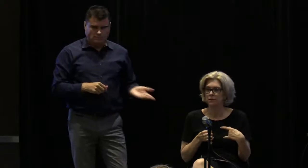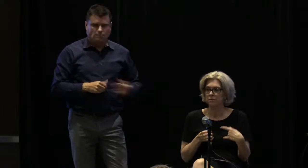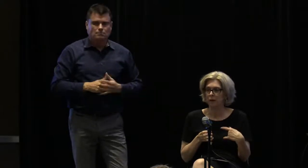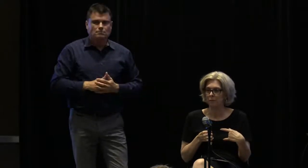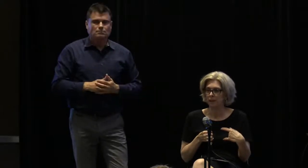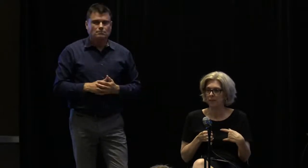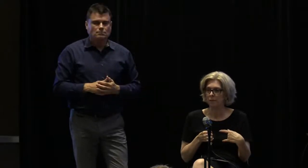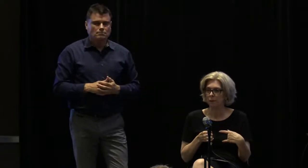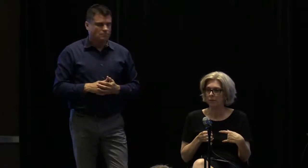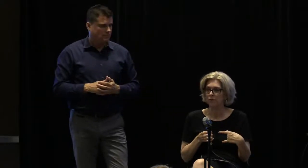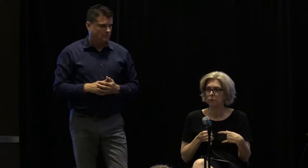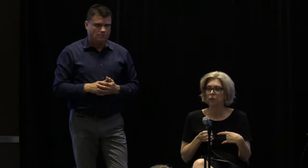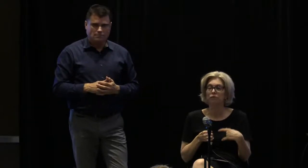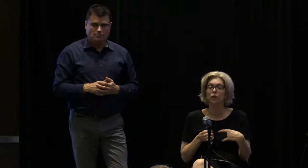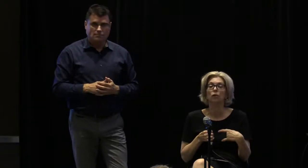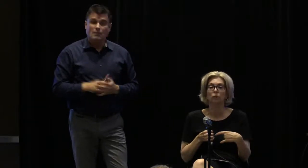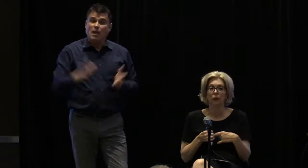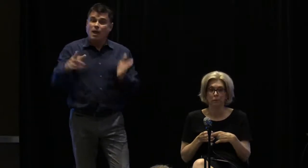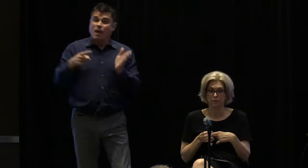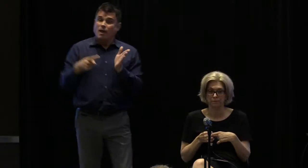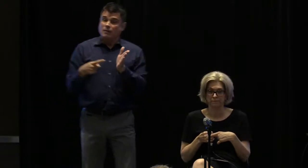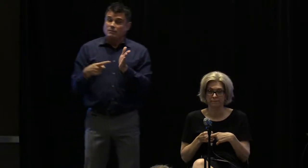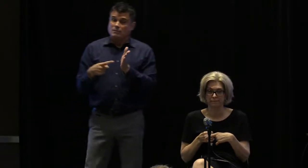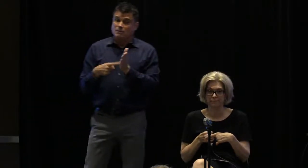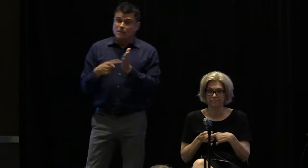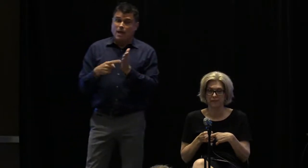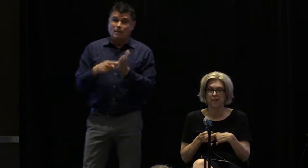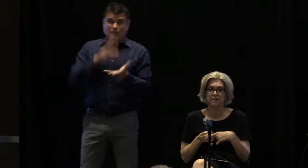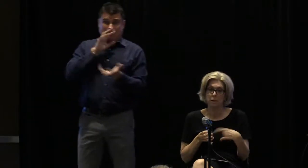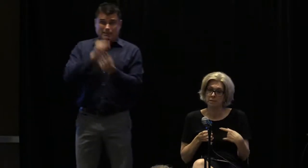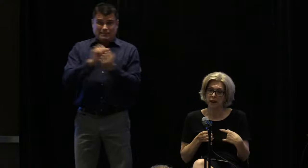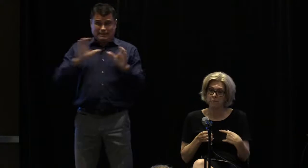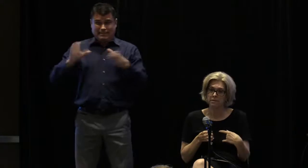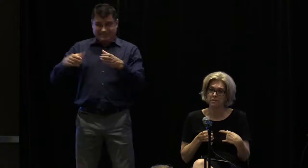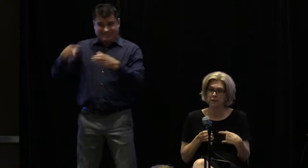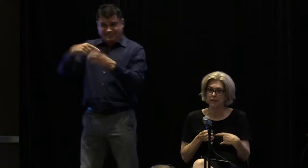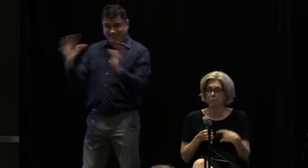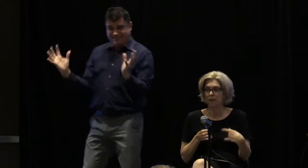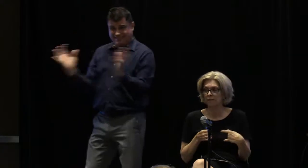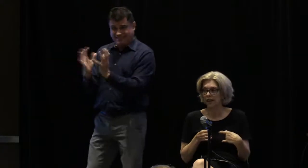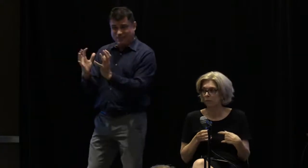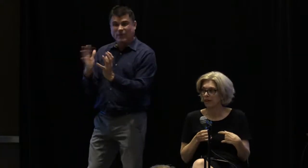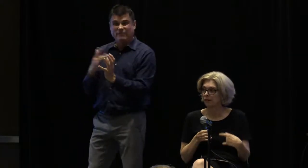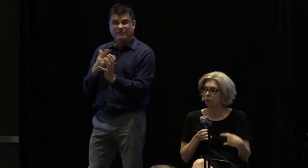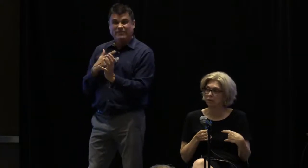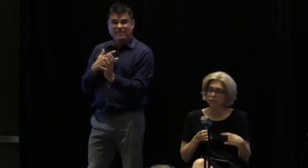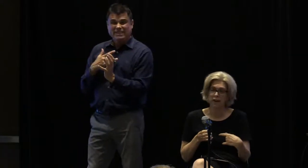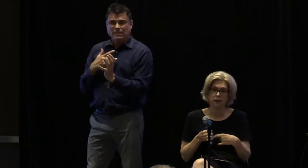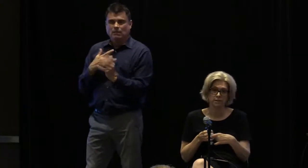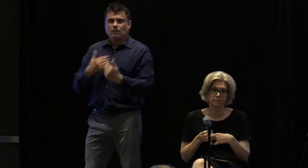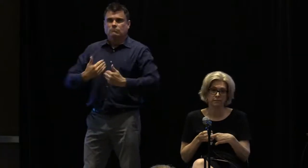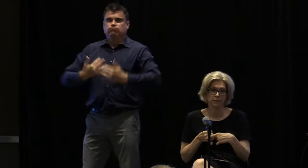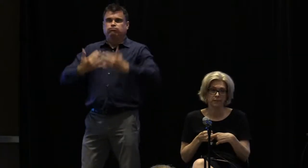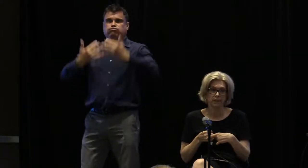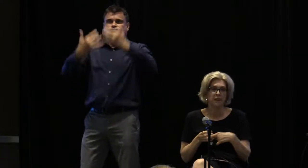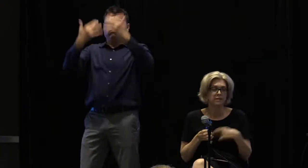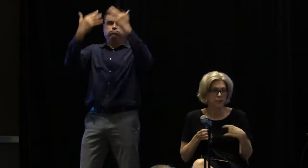Sometimes those committee members will feel overwhelmed. Sometimes, as a part of that committee, there will be